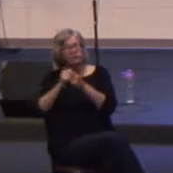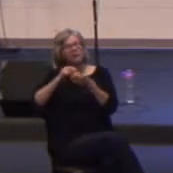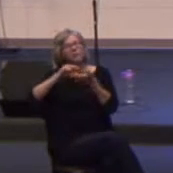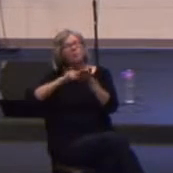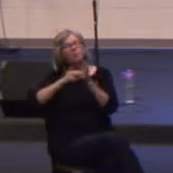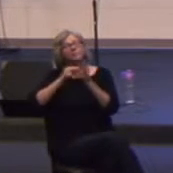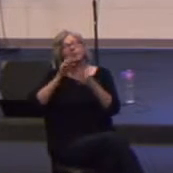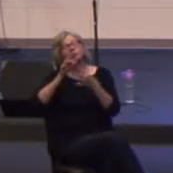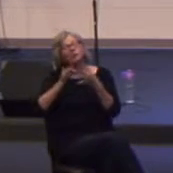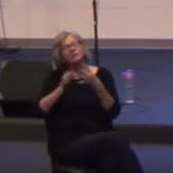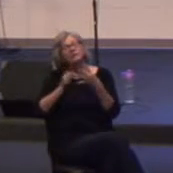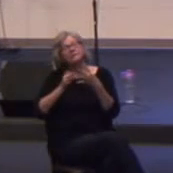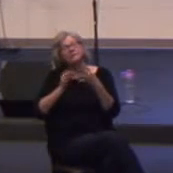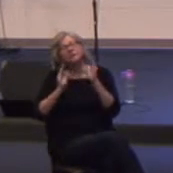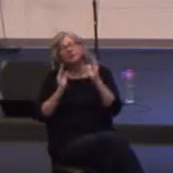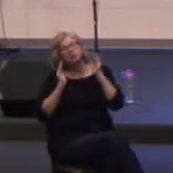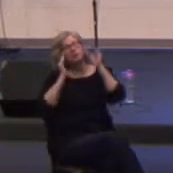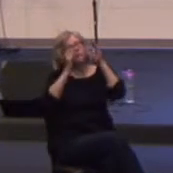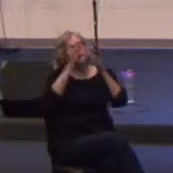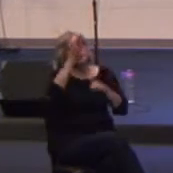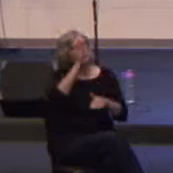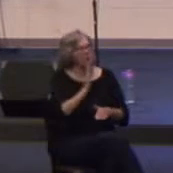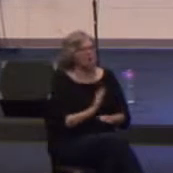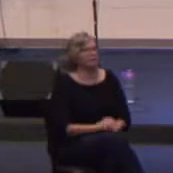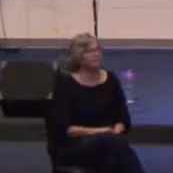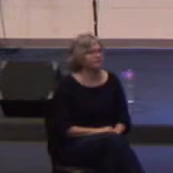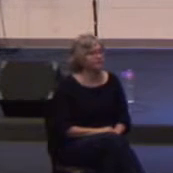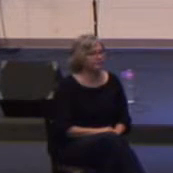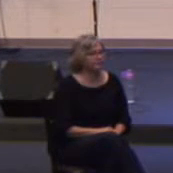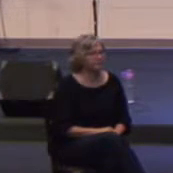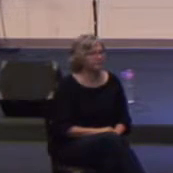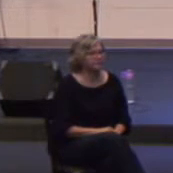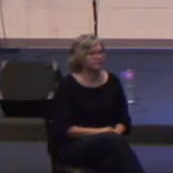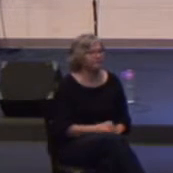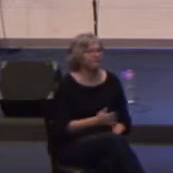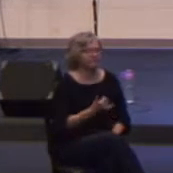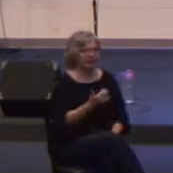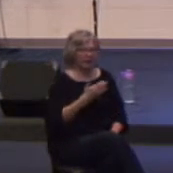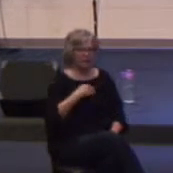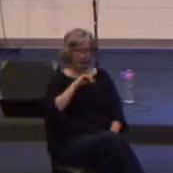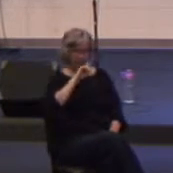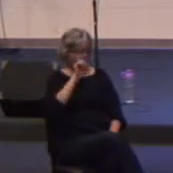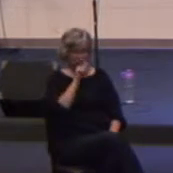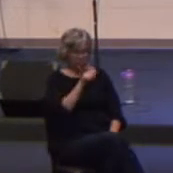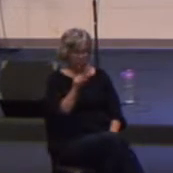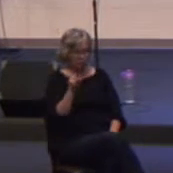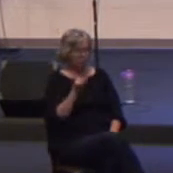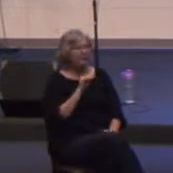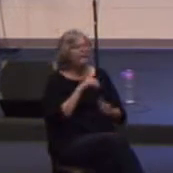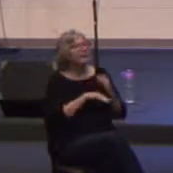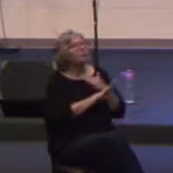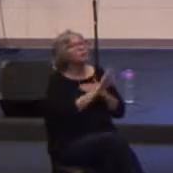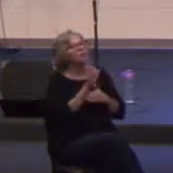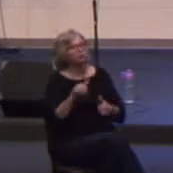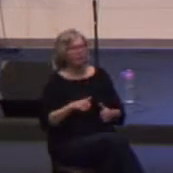follow God. So here's my question to you in your life.